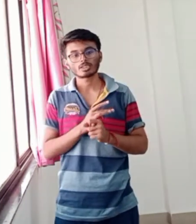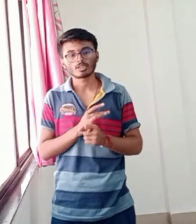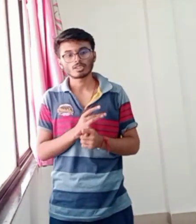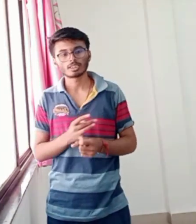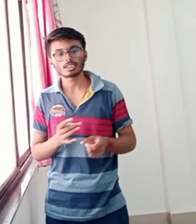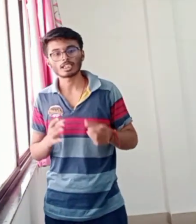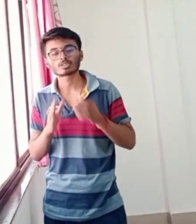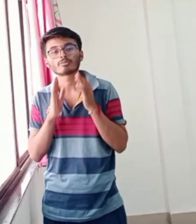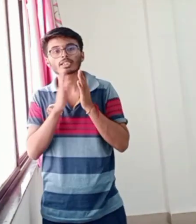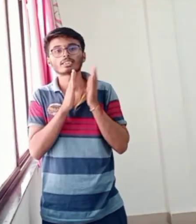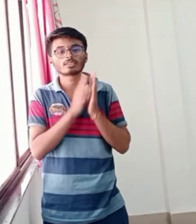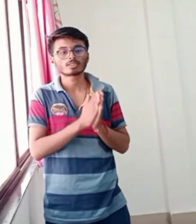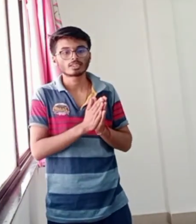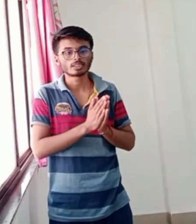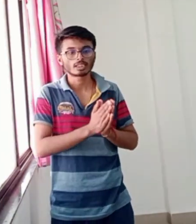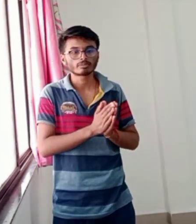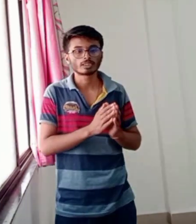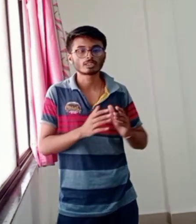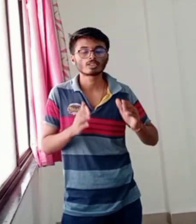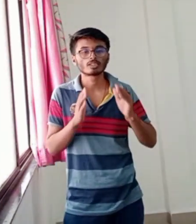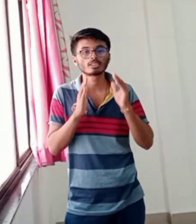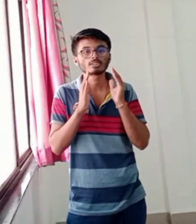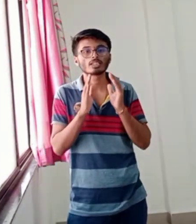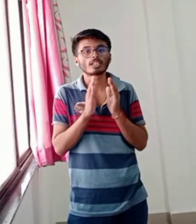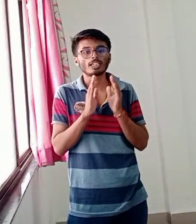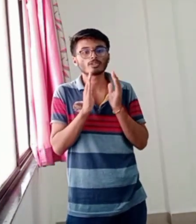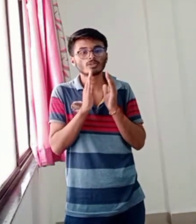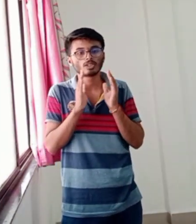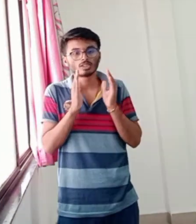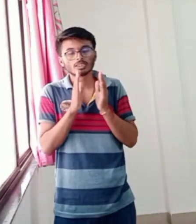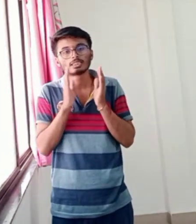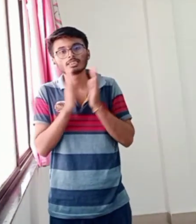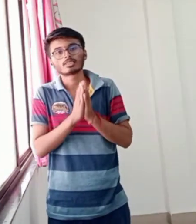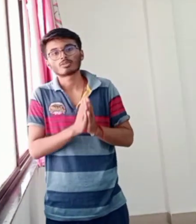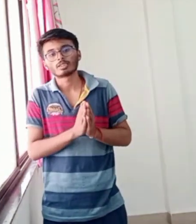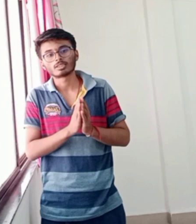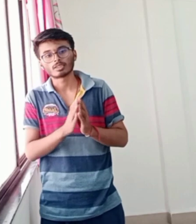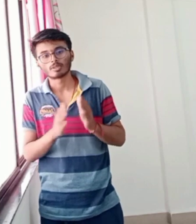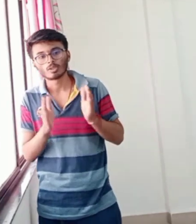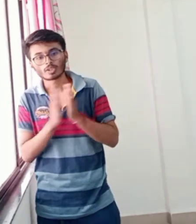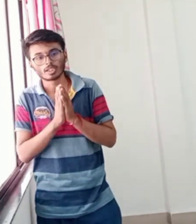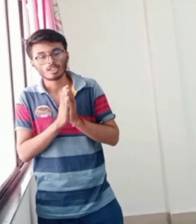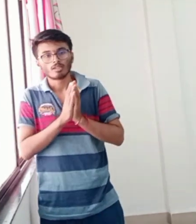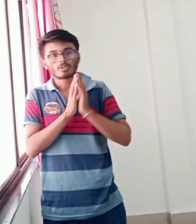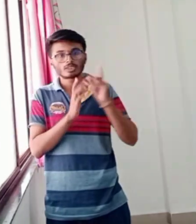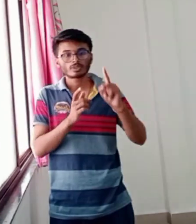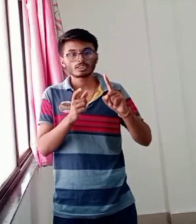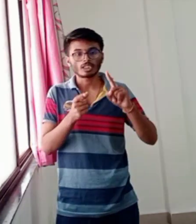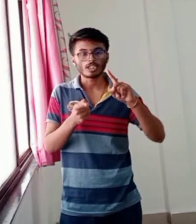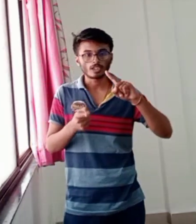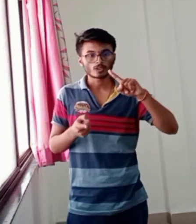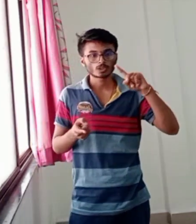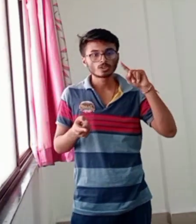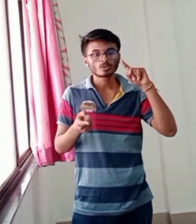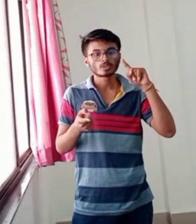then isomerase enzyme, then lysis of the enzyme. Okay, first one is